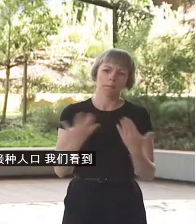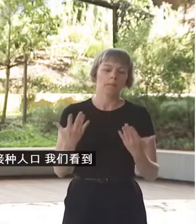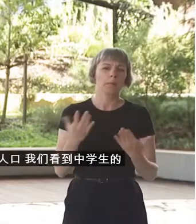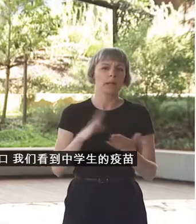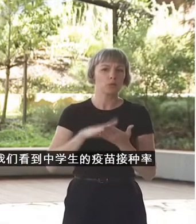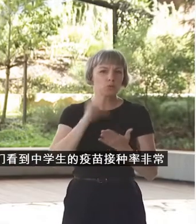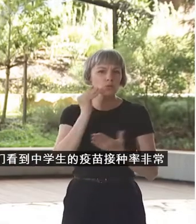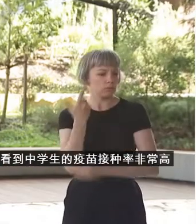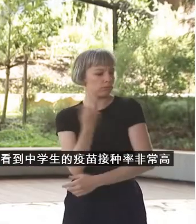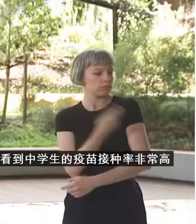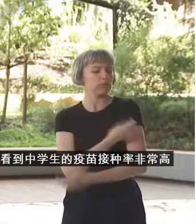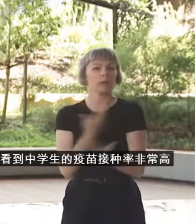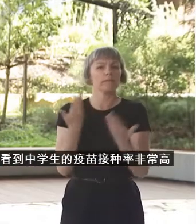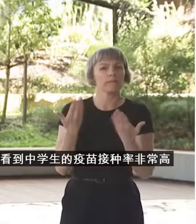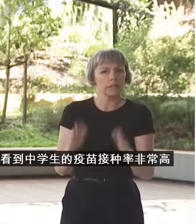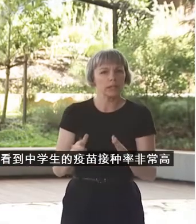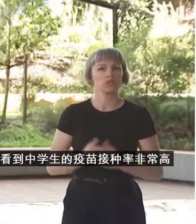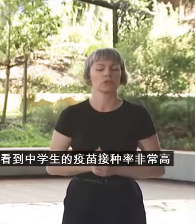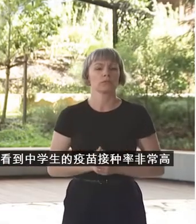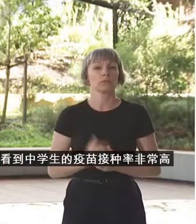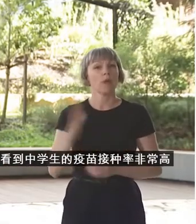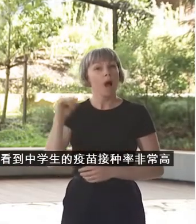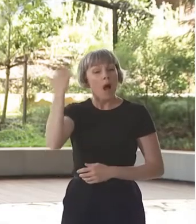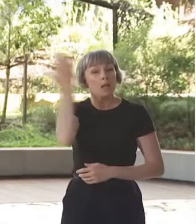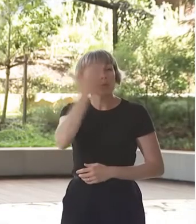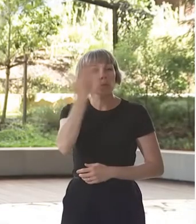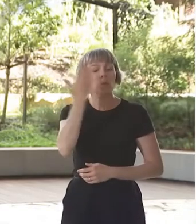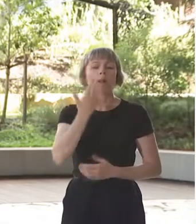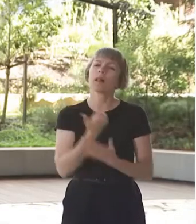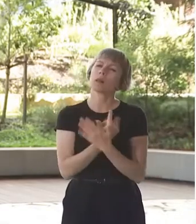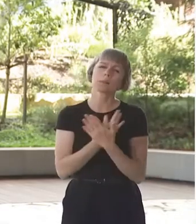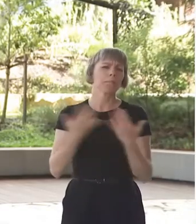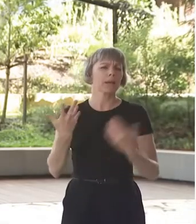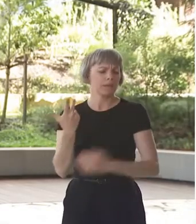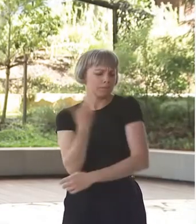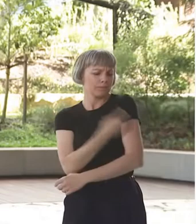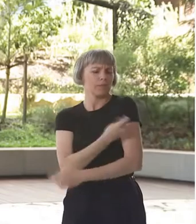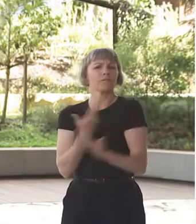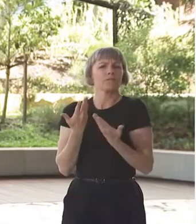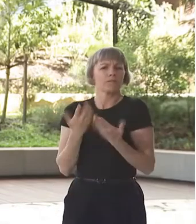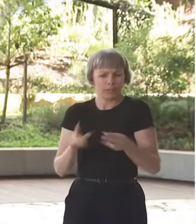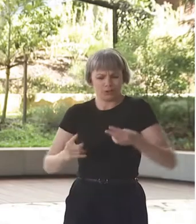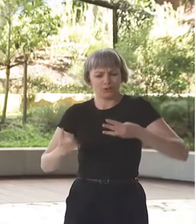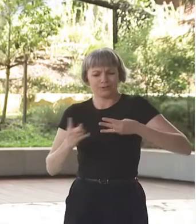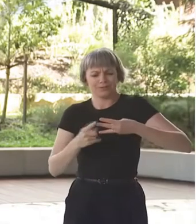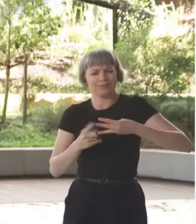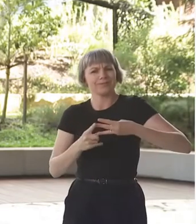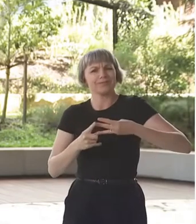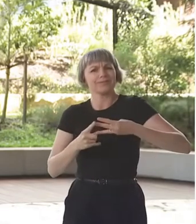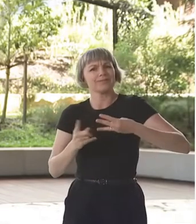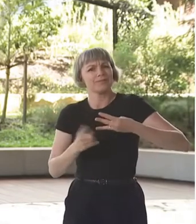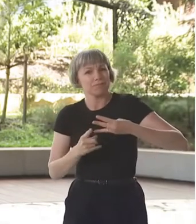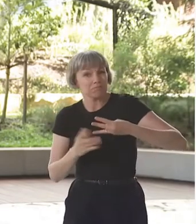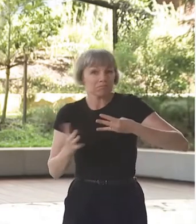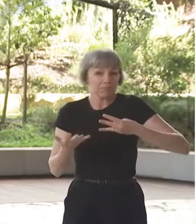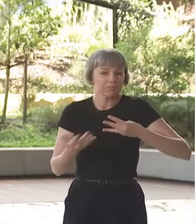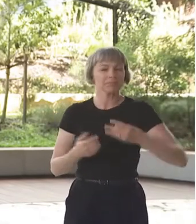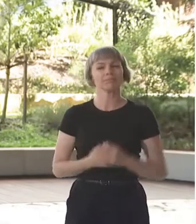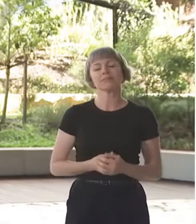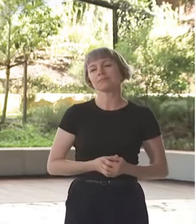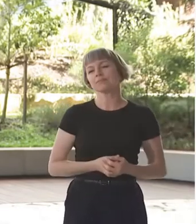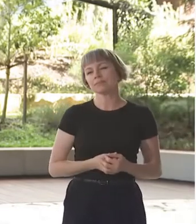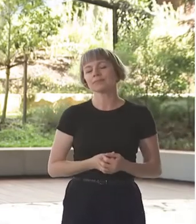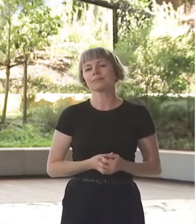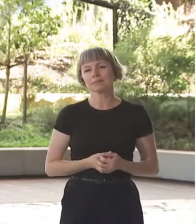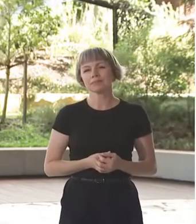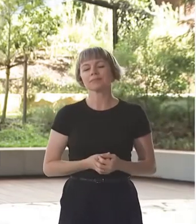high rates of vaccination for secondary school students. As part of the plans, we are working through how